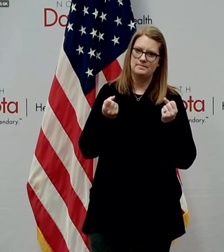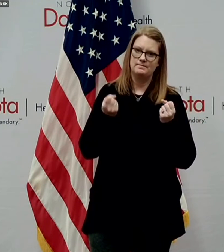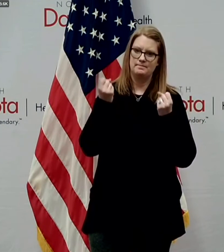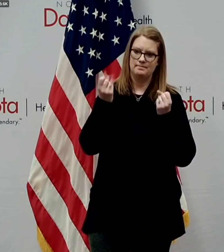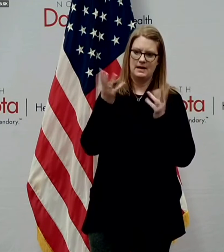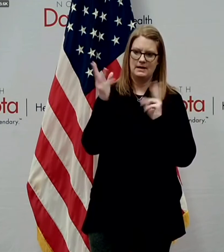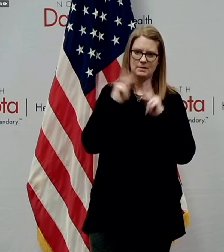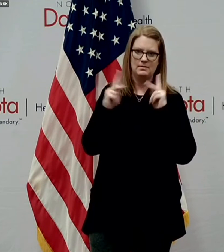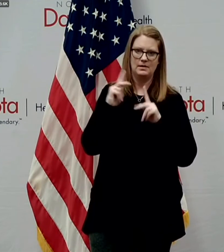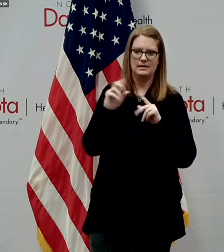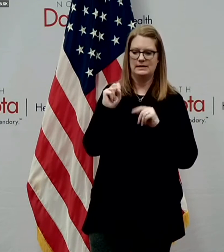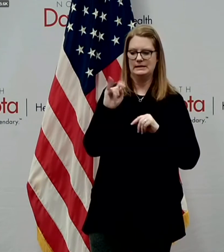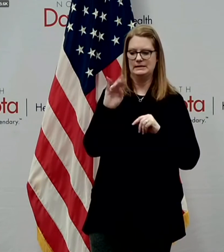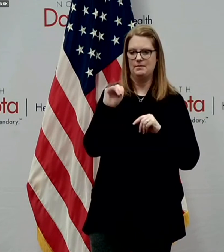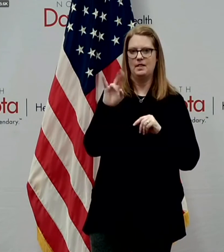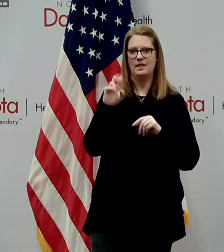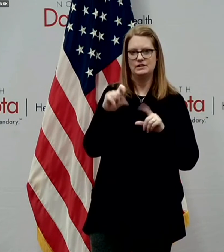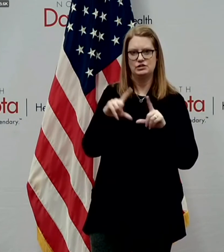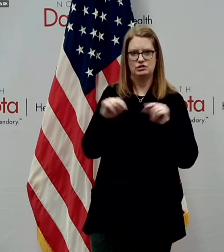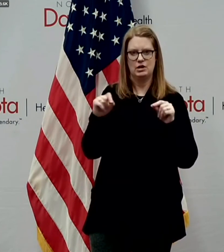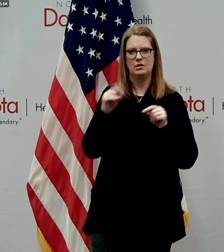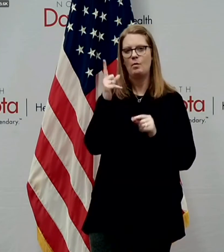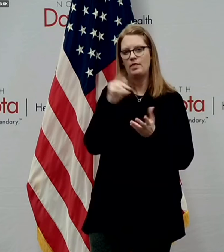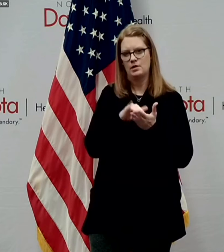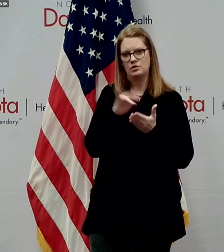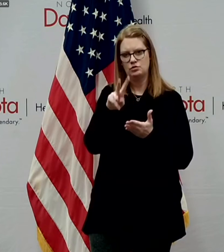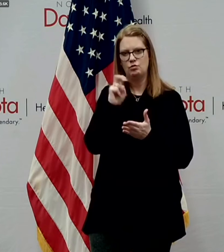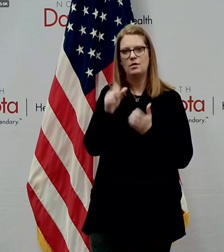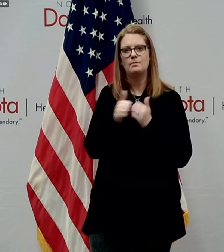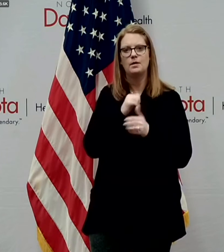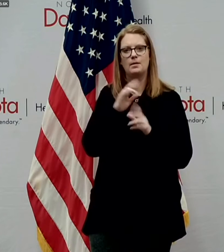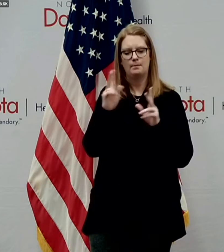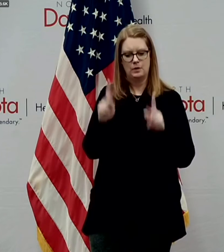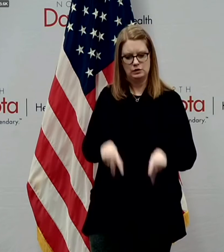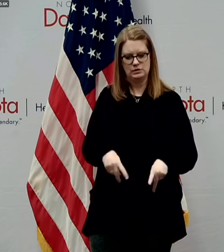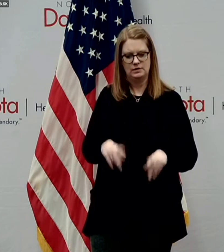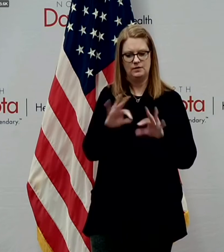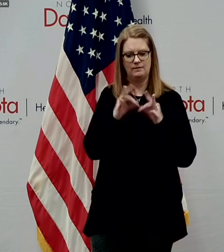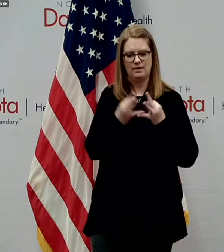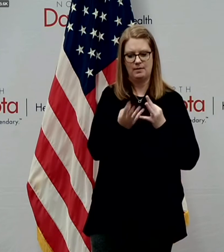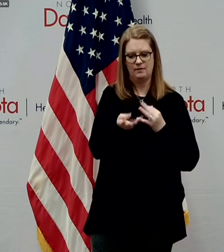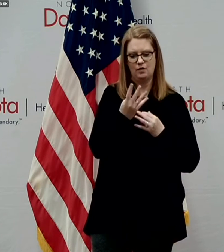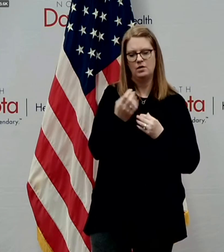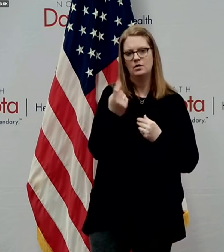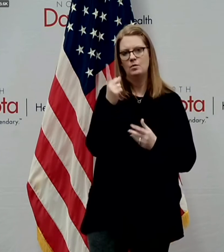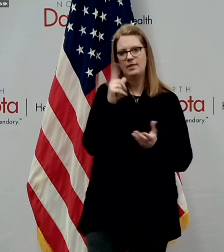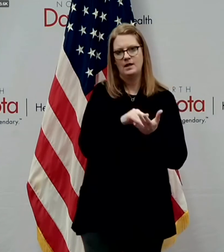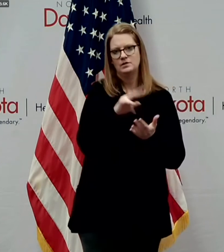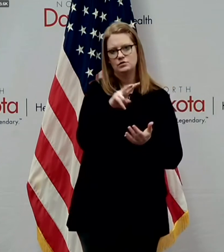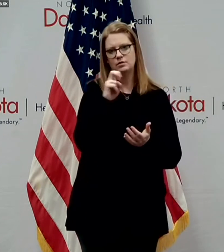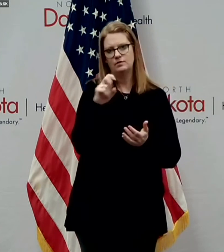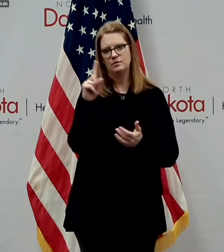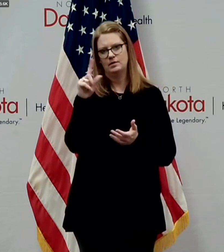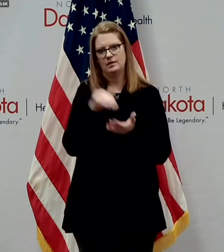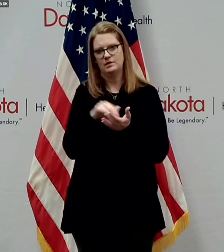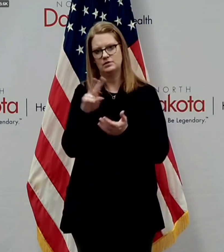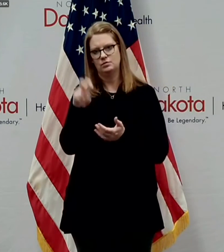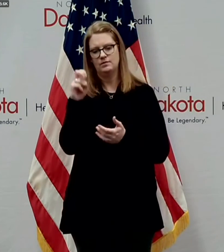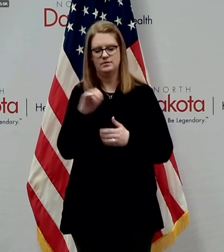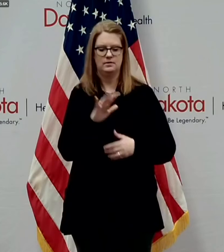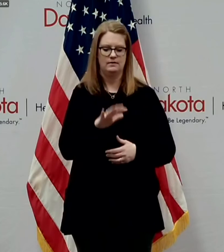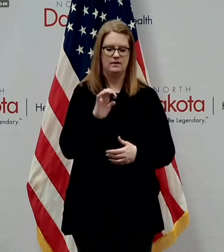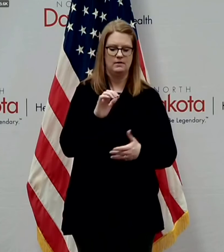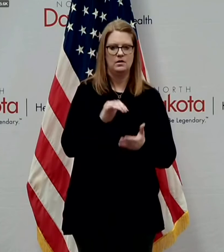the stimulus check, the $1,200 per person. If it's a family of 4, then it's $1,200 plus $1,200 and $500 for each kid. So you're